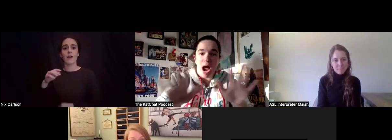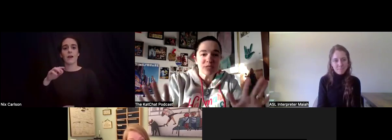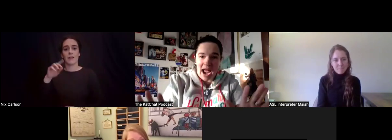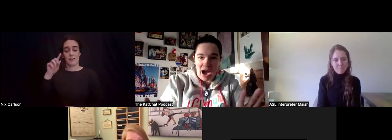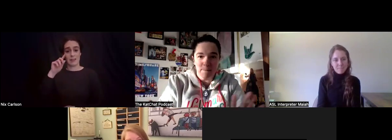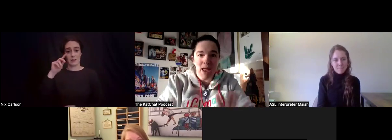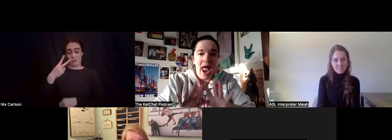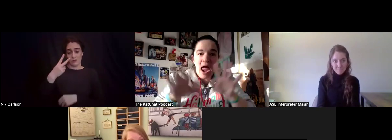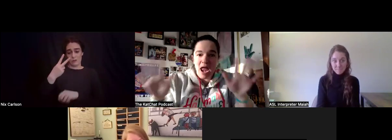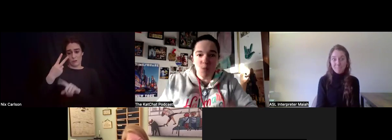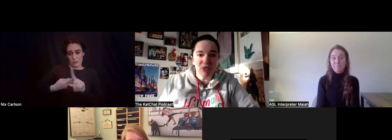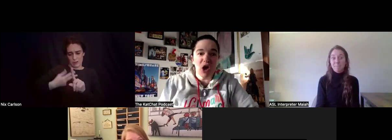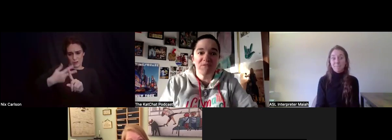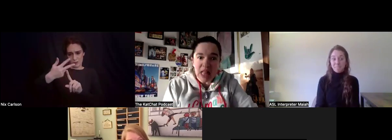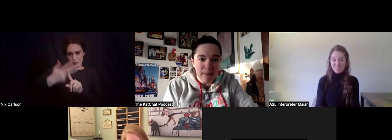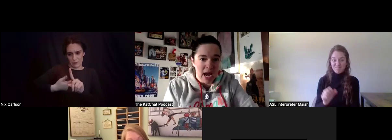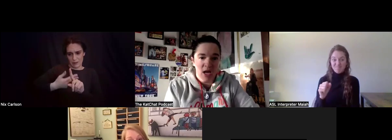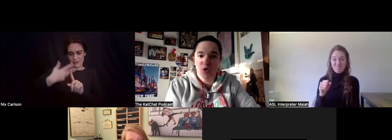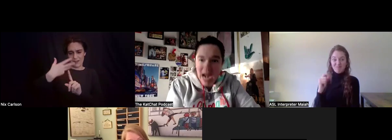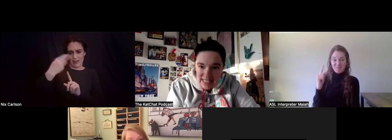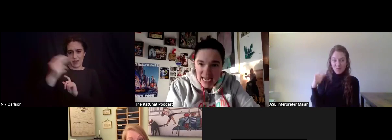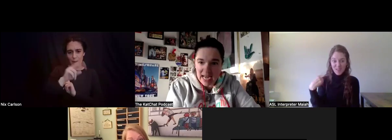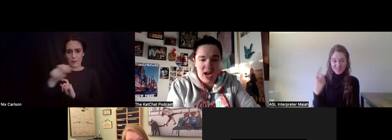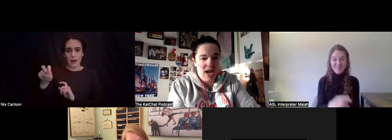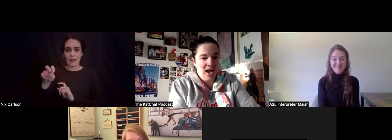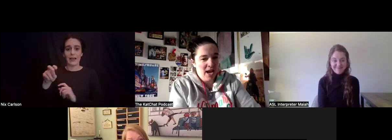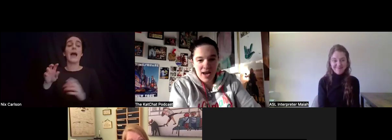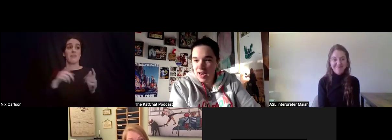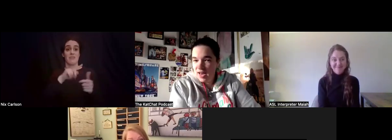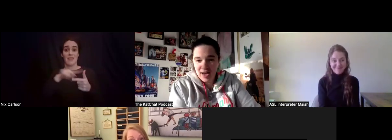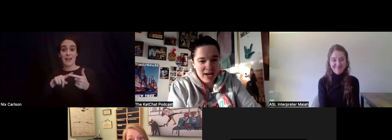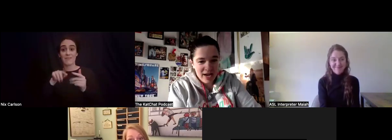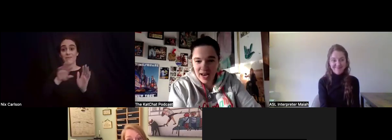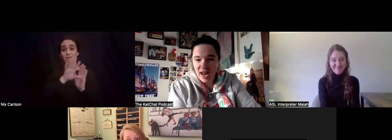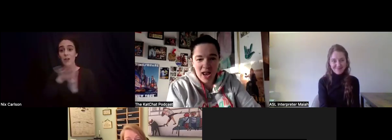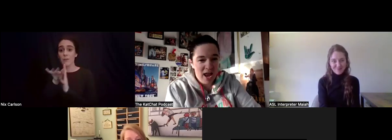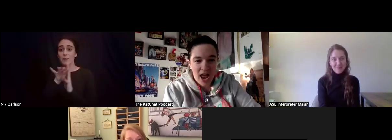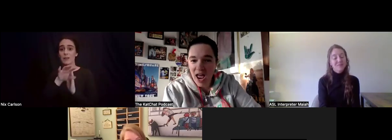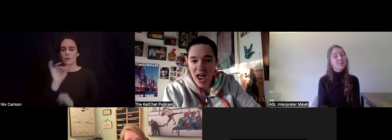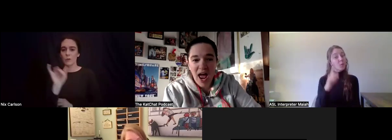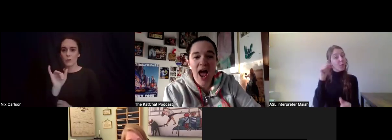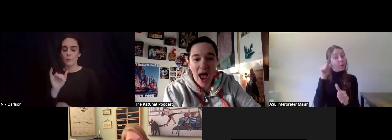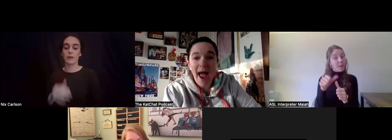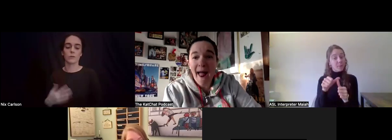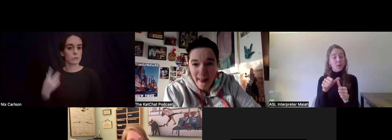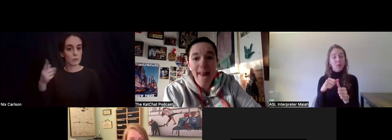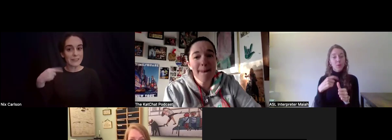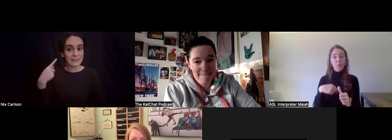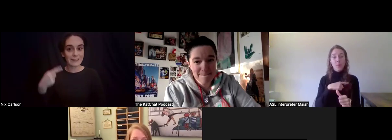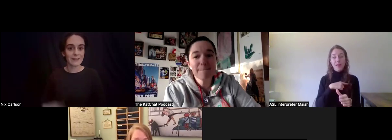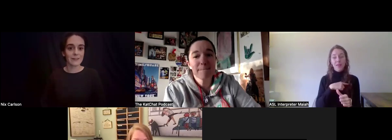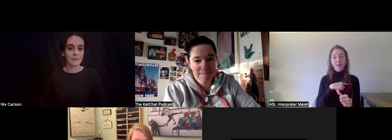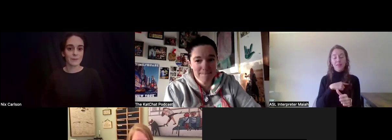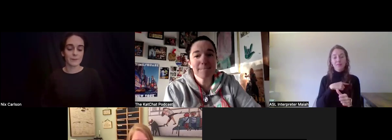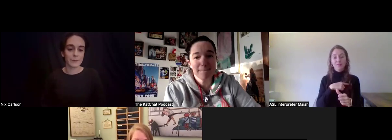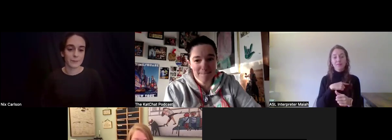was get crazy. It downtime. was And with crazy. their filming, crazy. Well, because remember, we launched. So I mean,